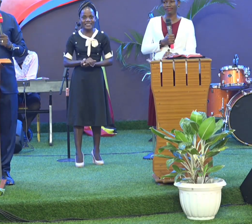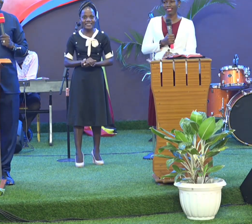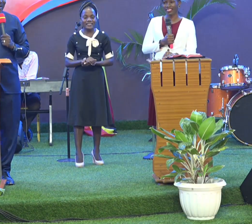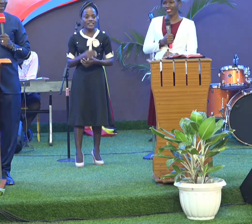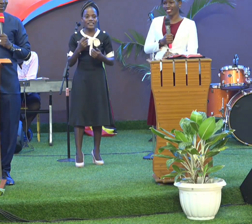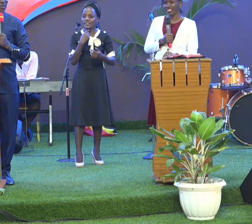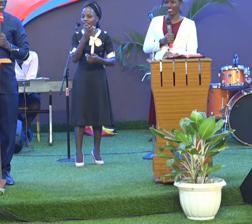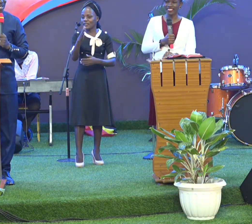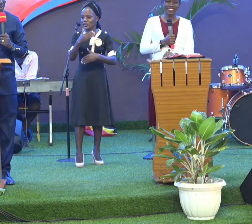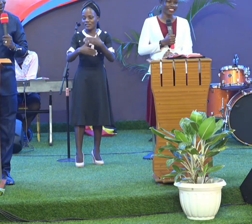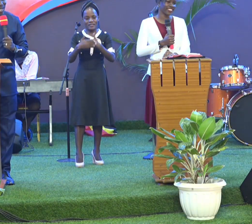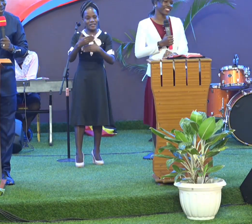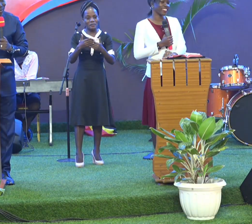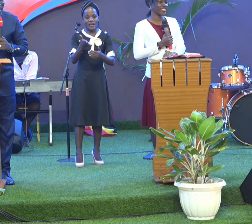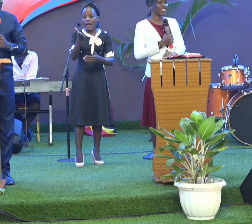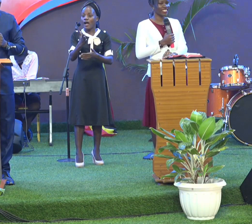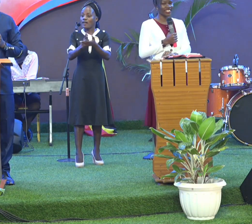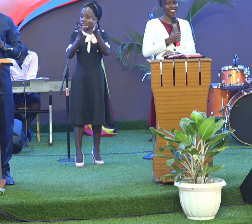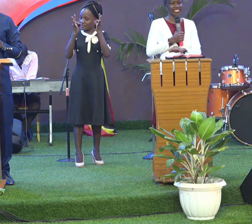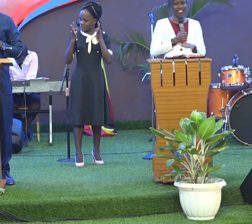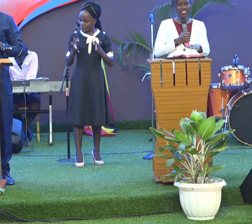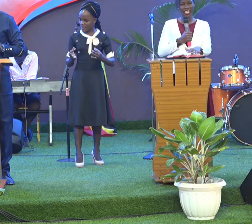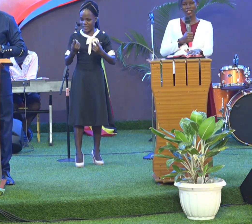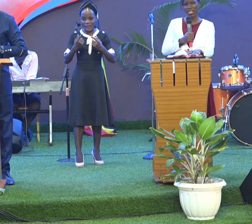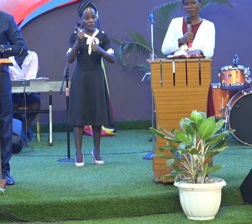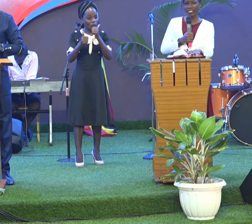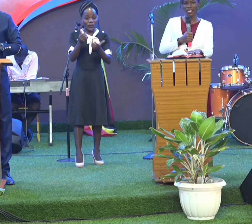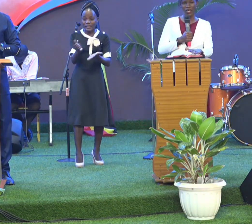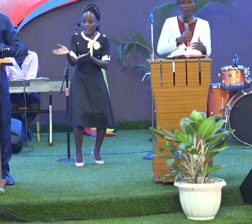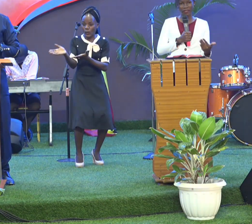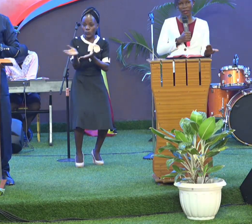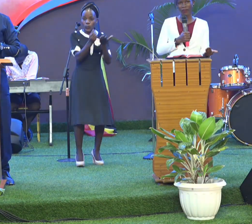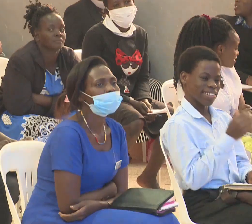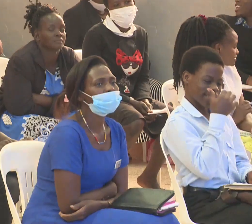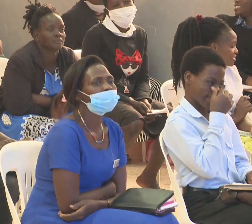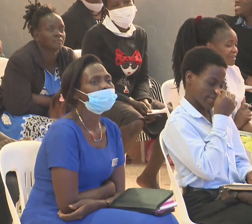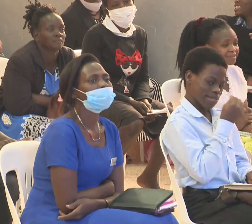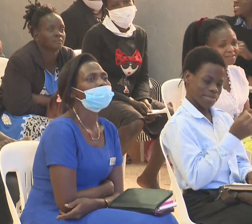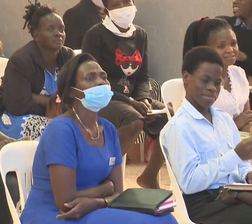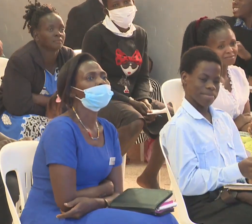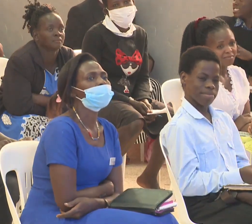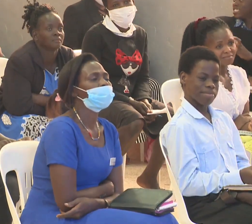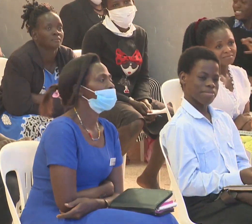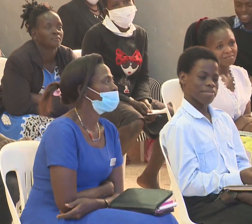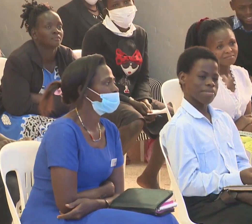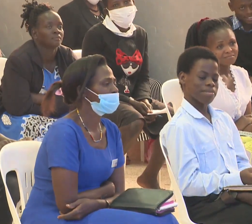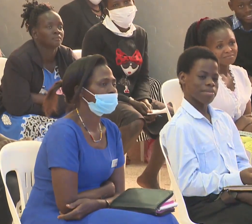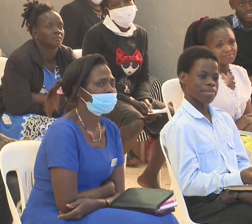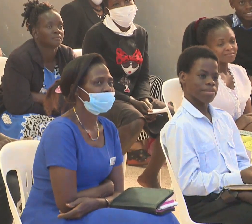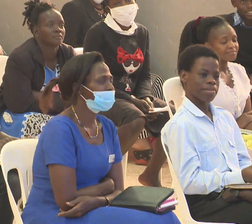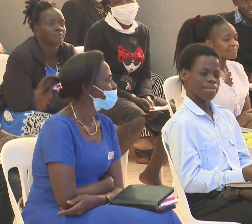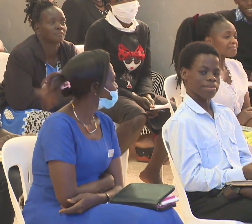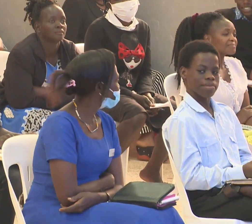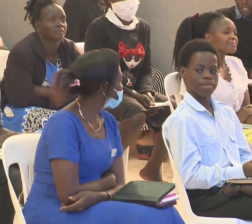Chukira neighbor mugambe waluwe chintu awe chitutwala chegendereze. Turn to your neighbor and tell them there is something that is taking us. Gamba no